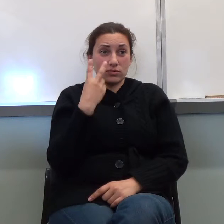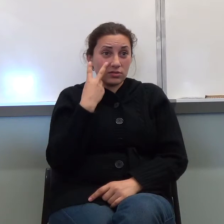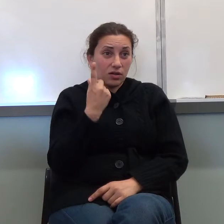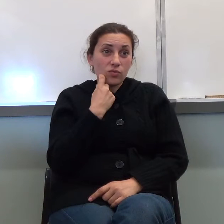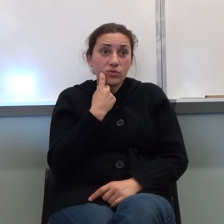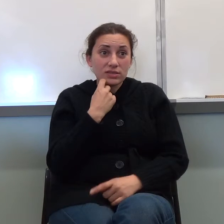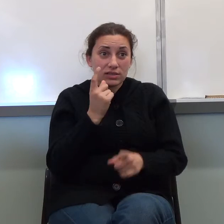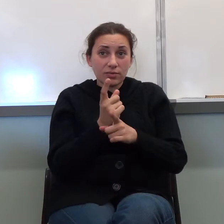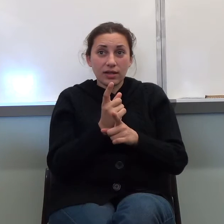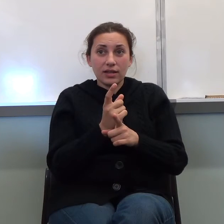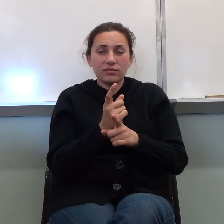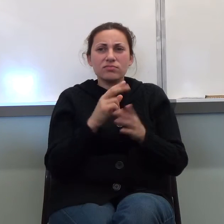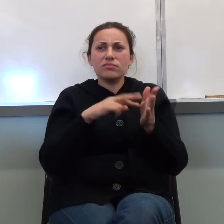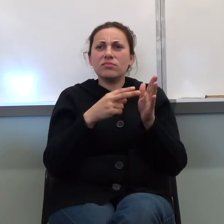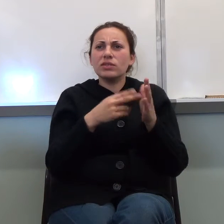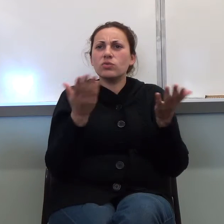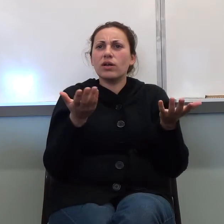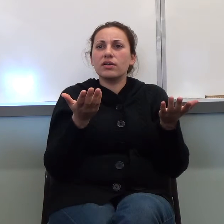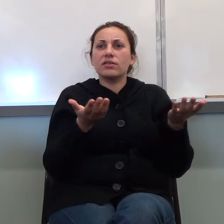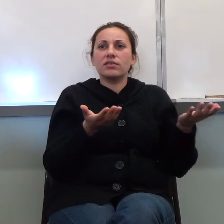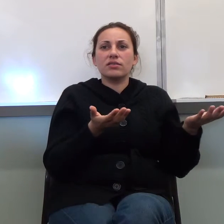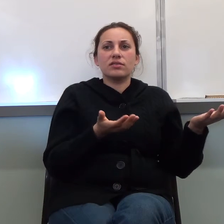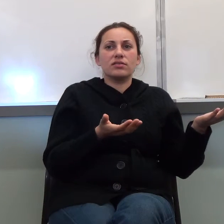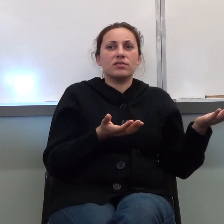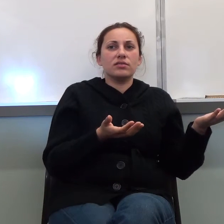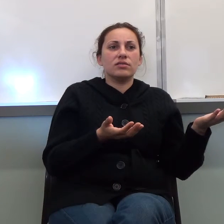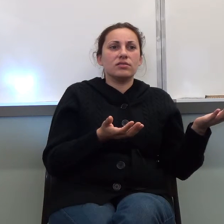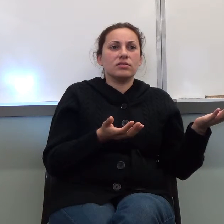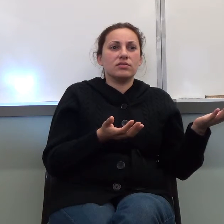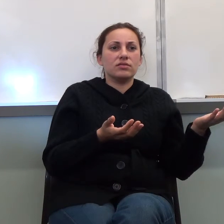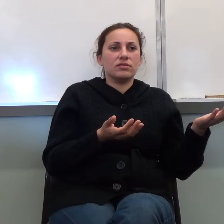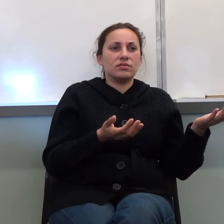that mean? Well, what's that going to look like as a decimal?